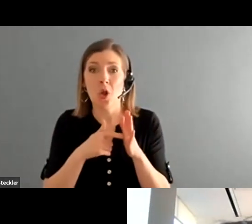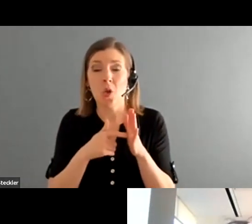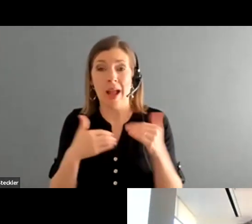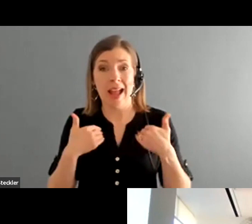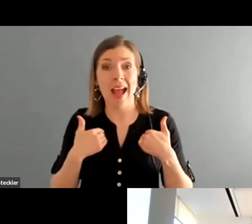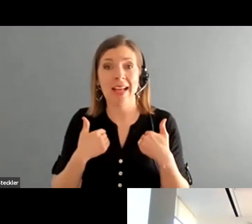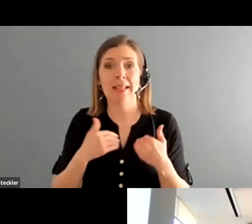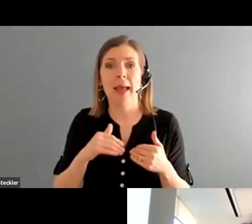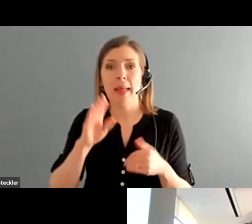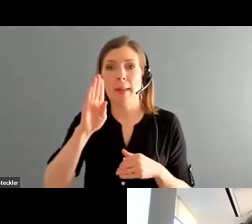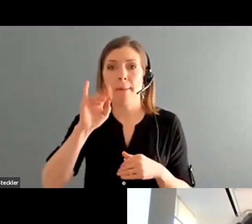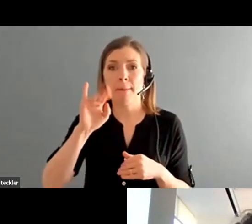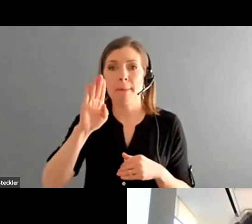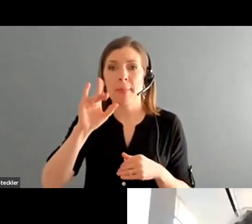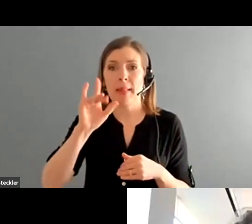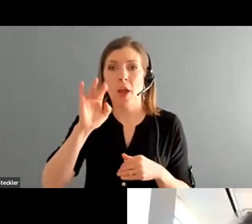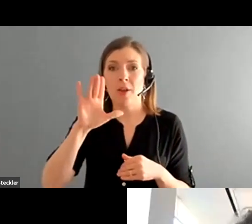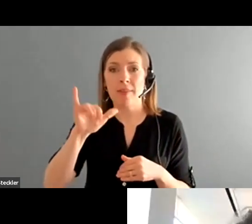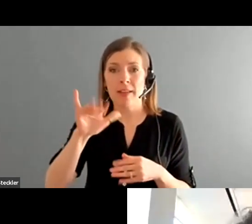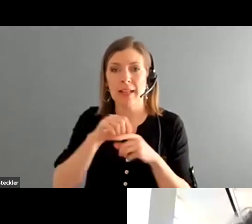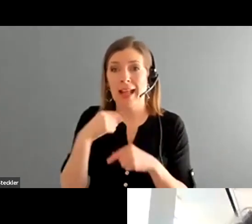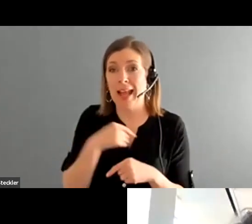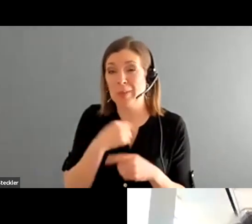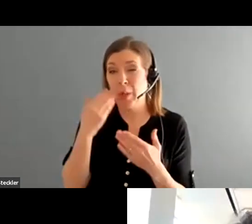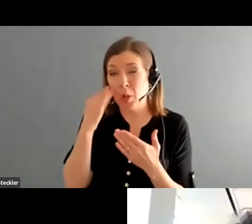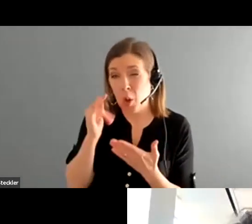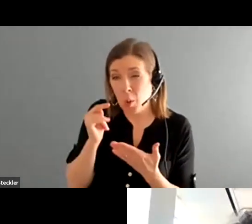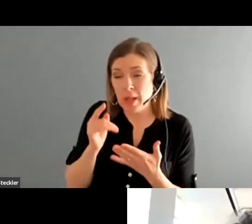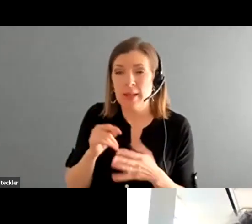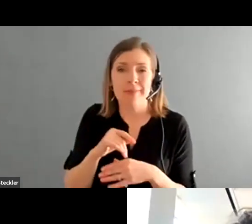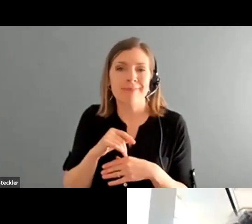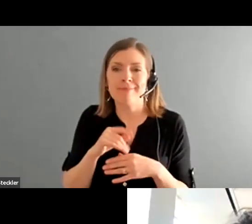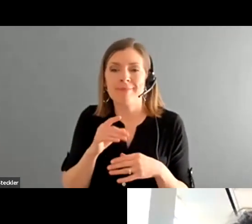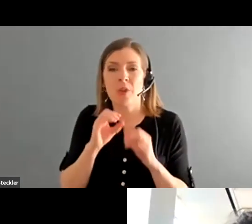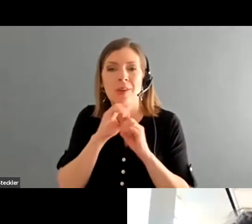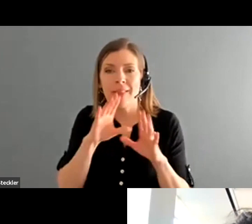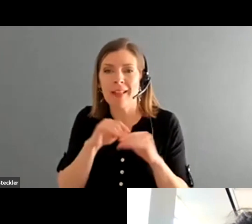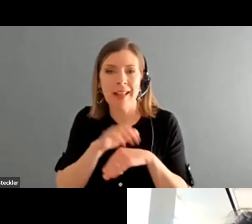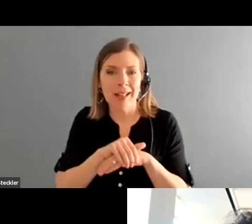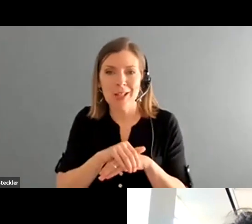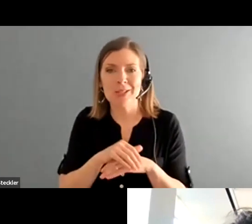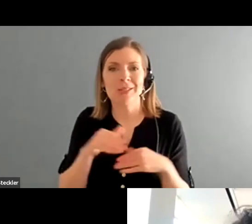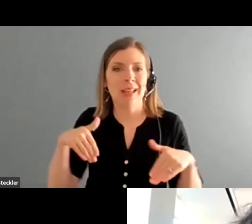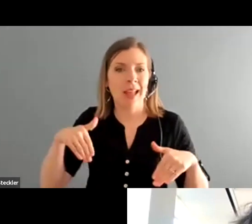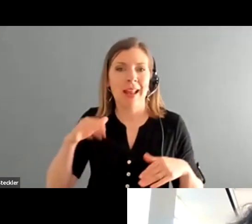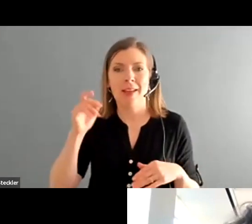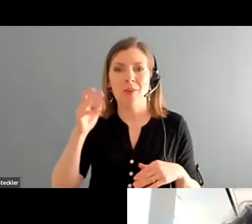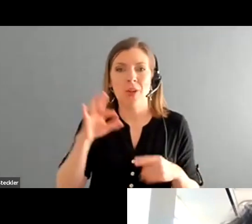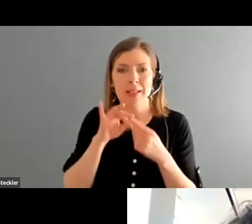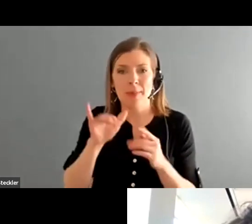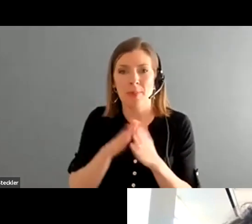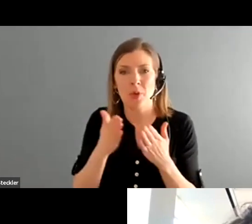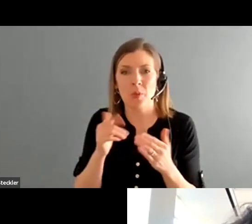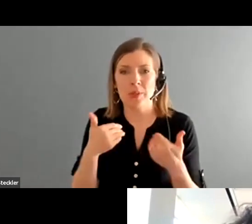the bibliography as far as we know it, and it's all, there's nothing in English yet ever, except for this book,